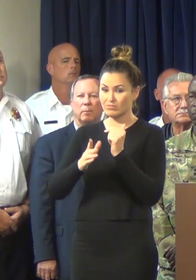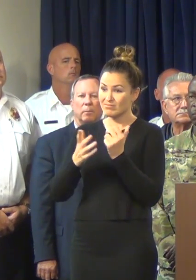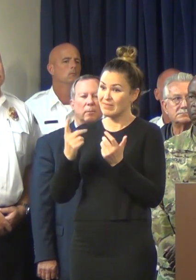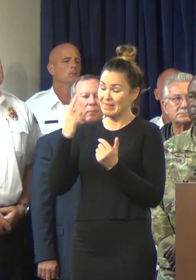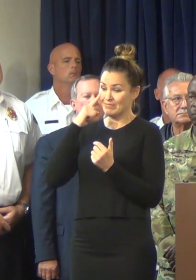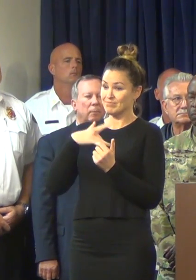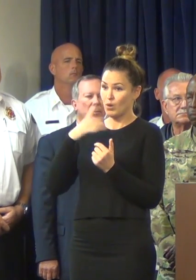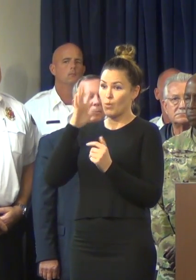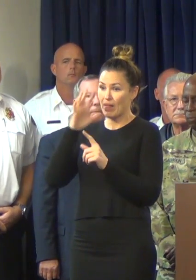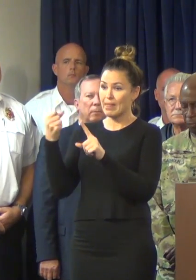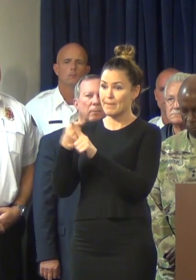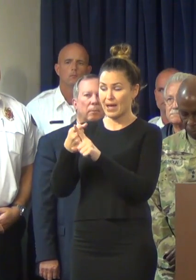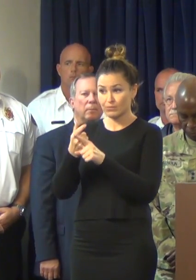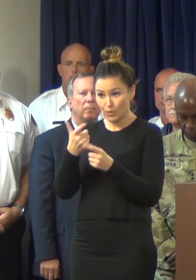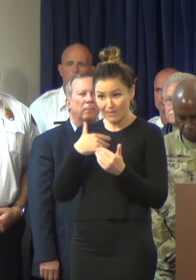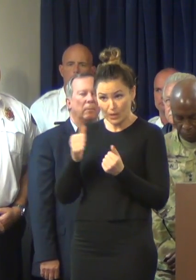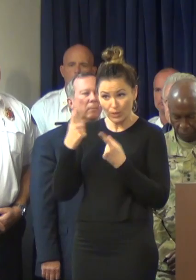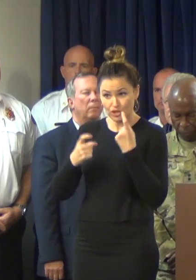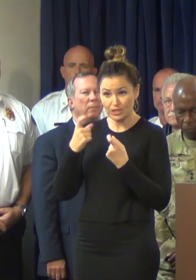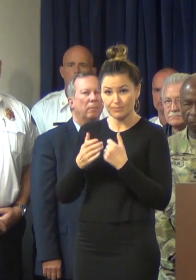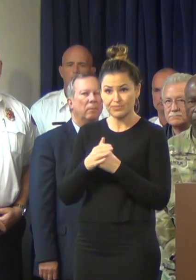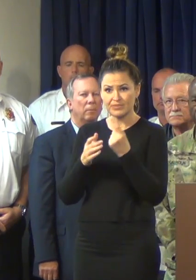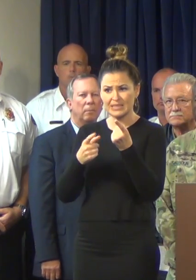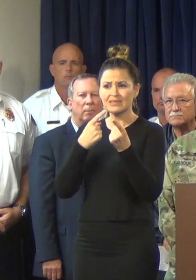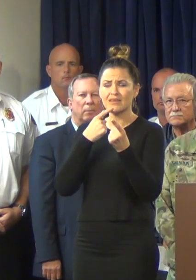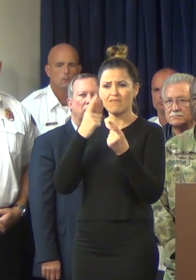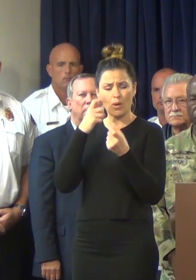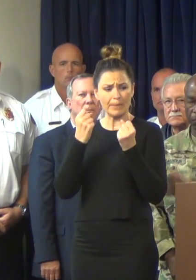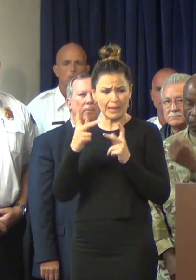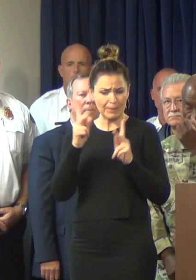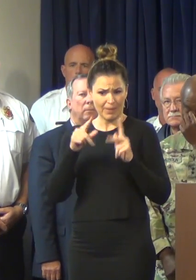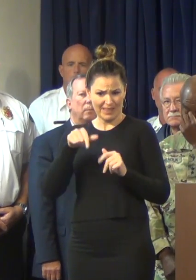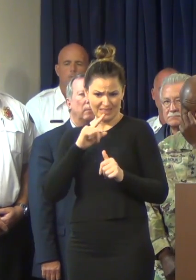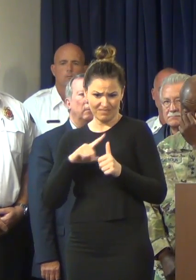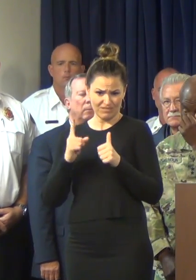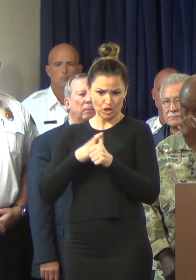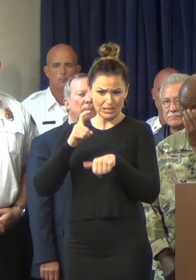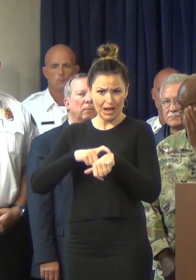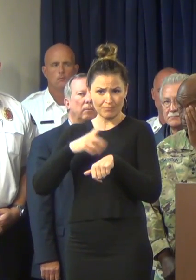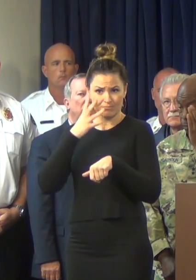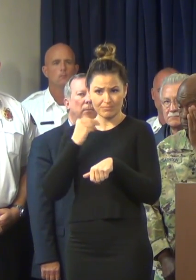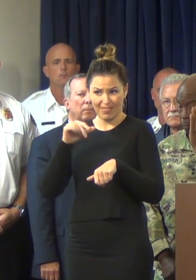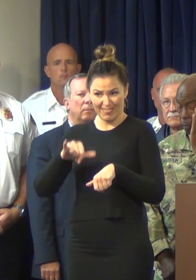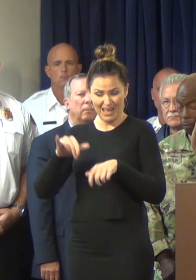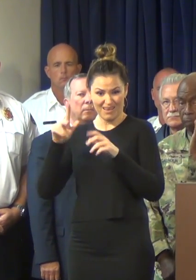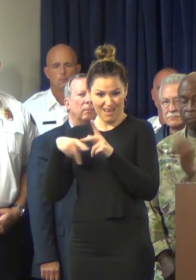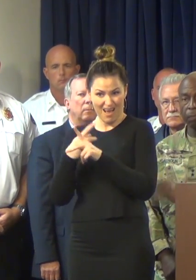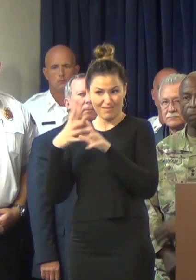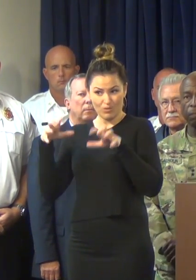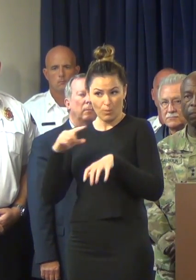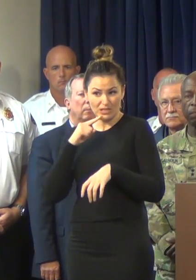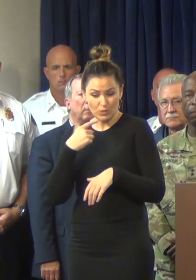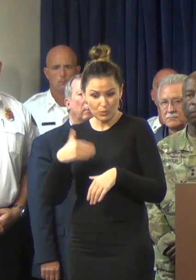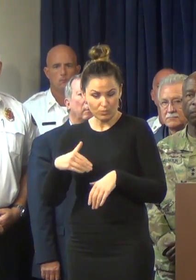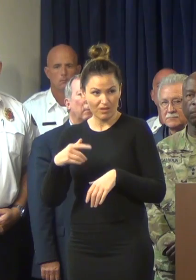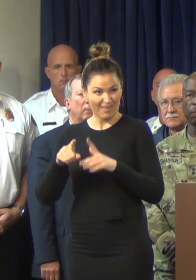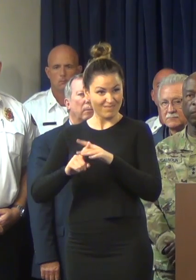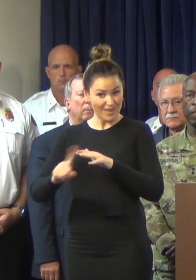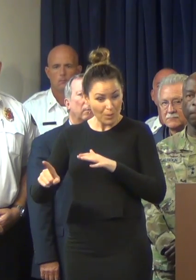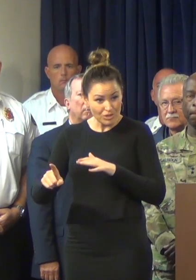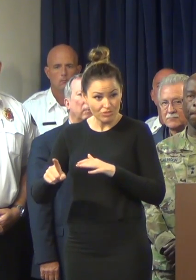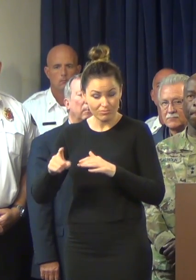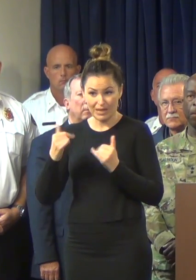impact. I'll be glad to answer any questions anybody has. Governor, for many people, this is the first time they've absolutely of this nature. They hear evacuation,